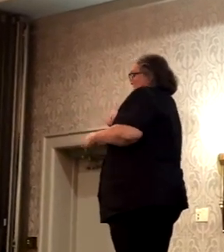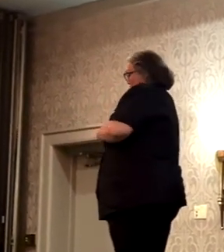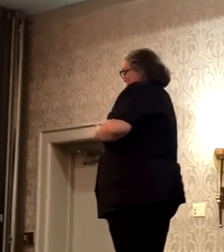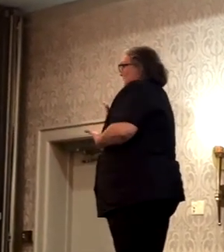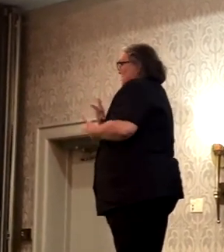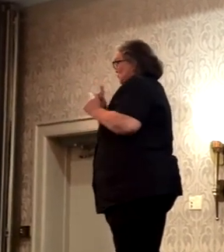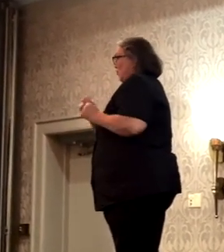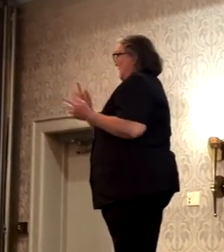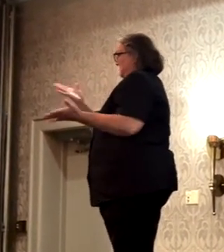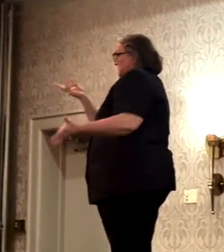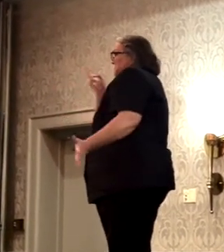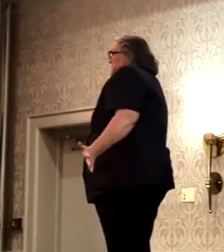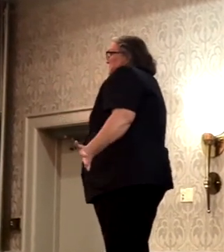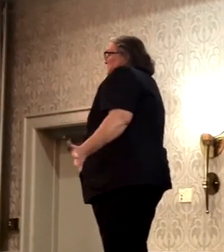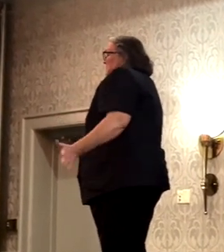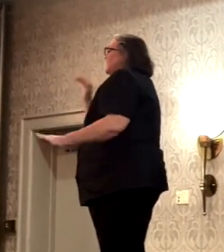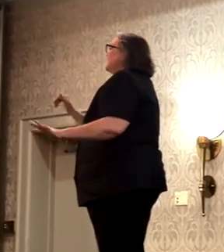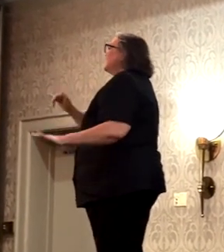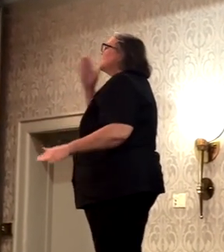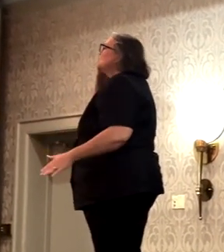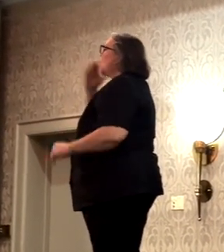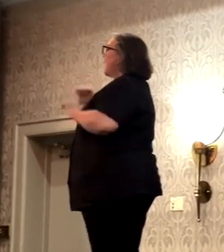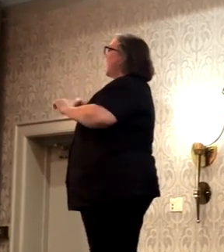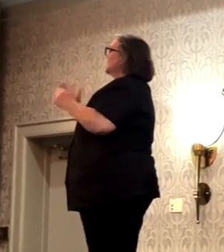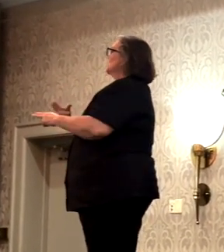know, as Humphrey Bogart